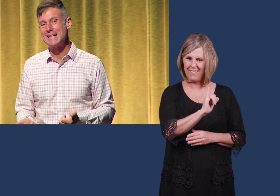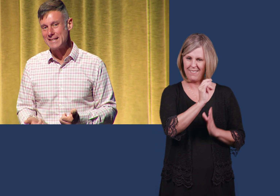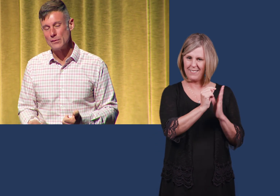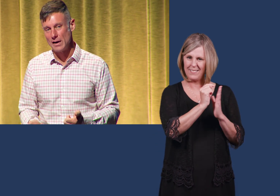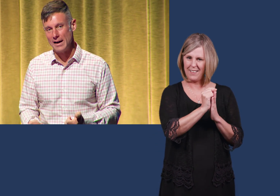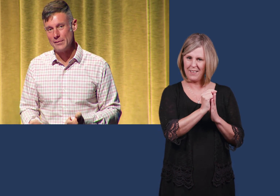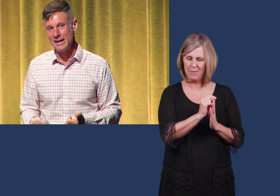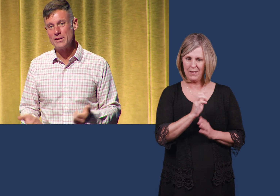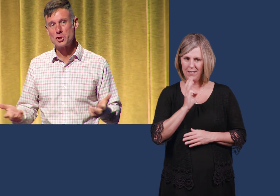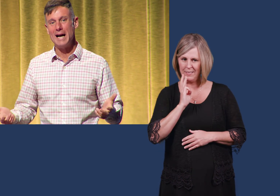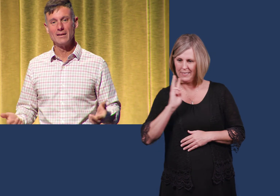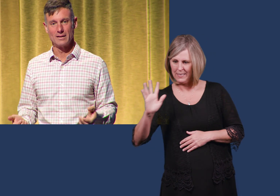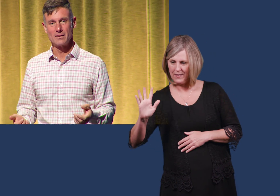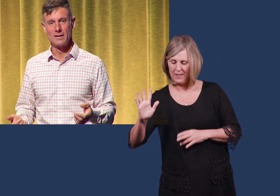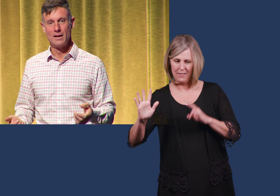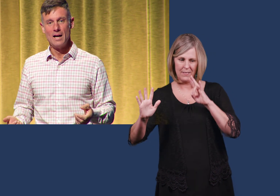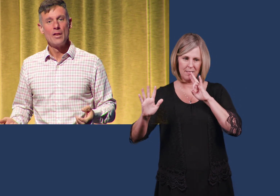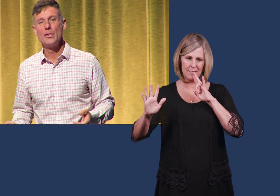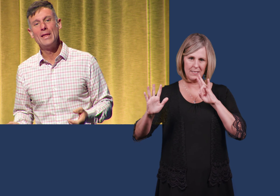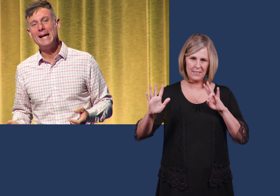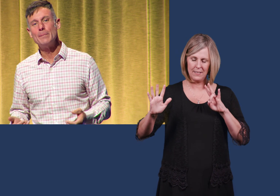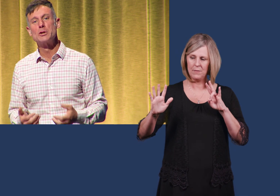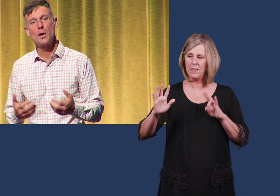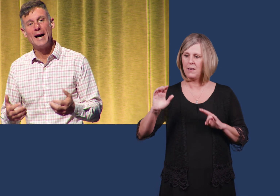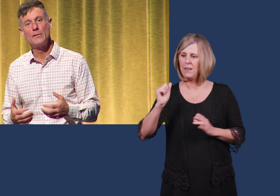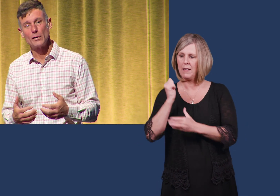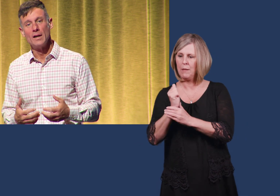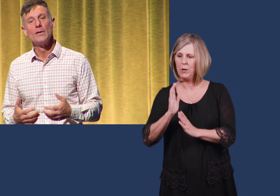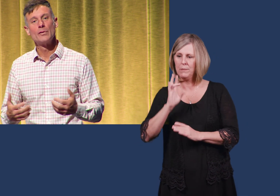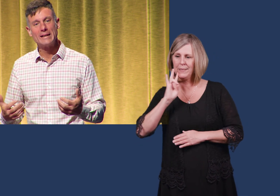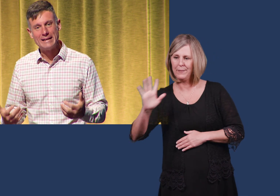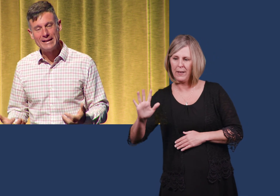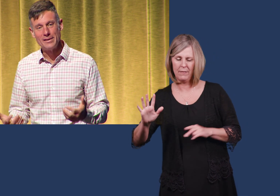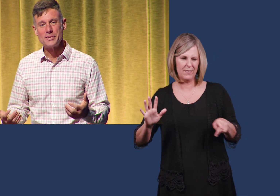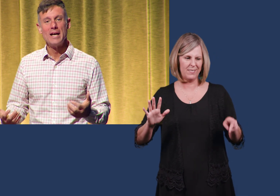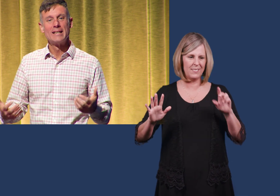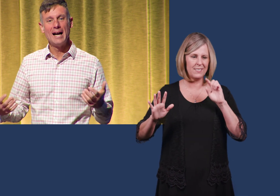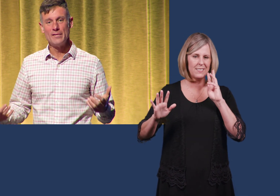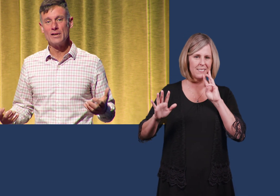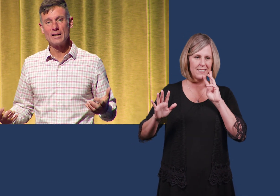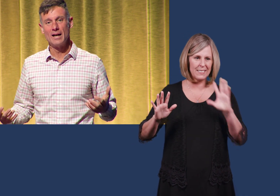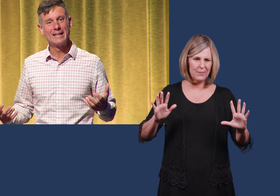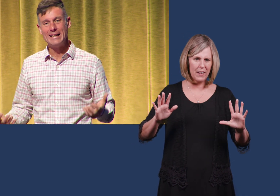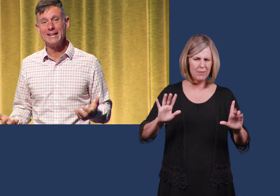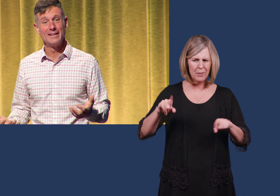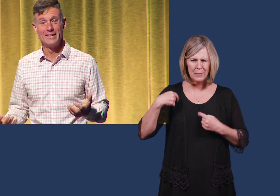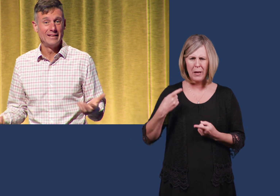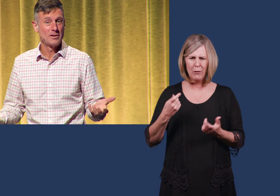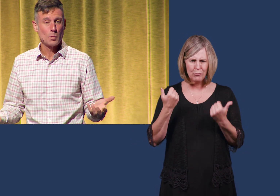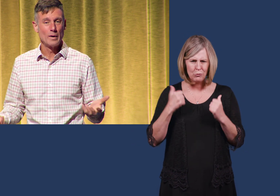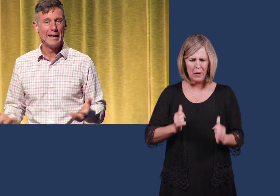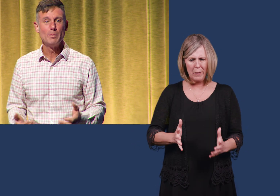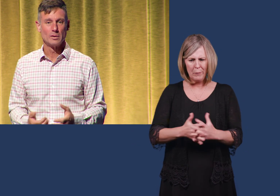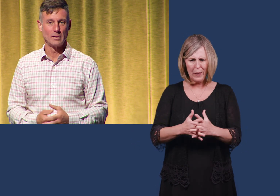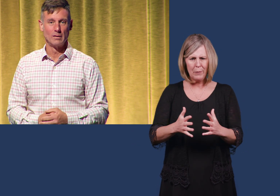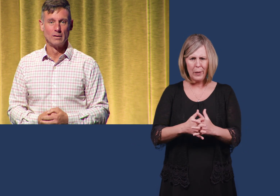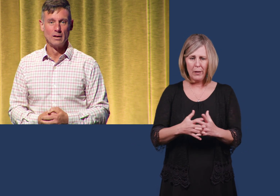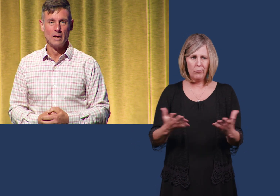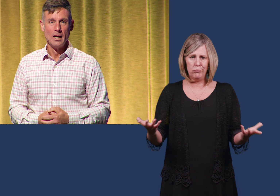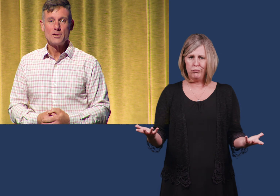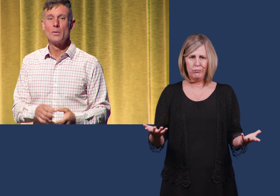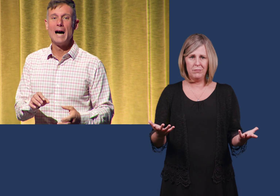Sarai's 65, and they're childless. They had been trying for years to have a kid, and they just weren't able